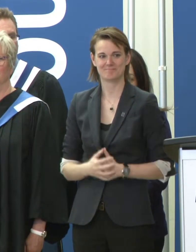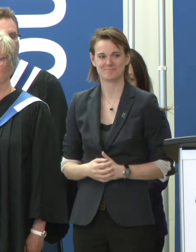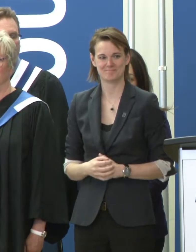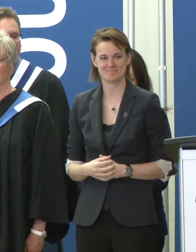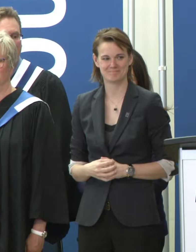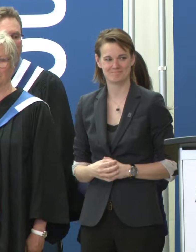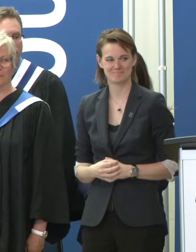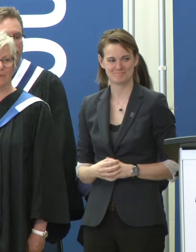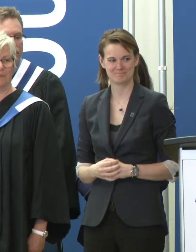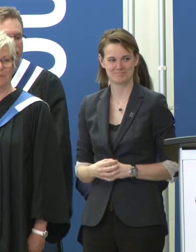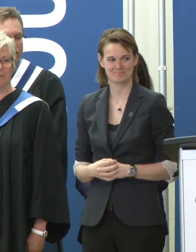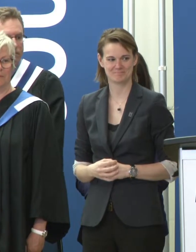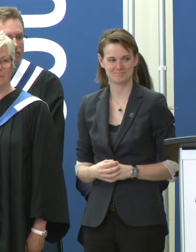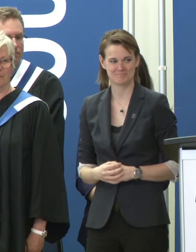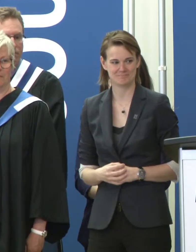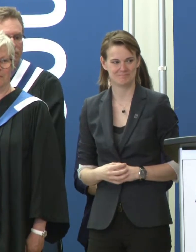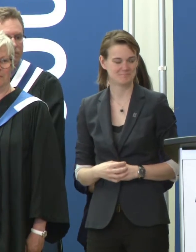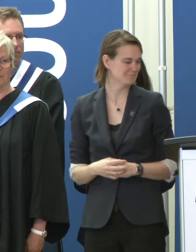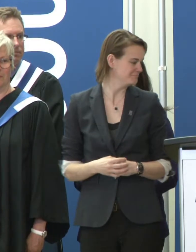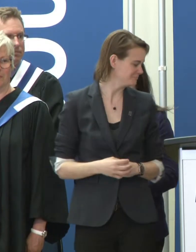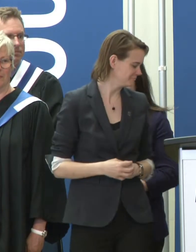thee.